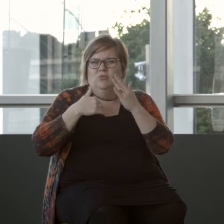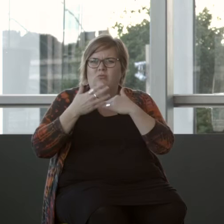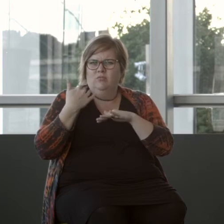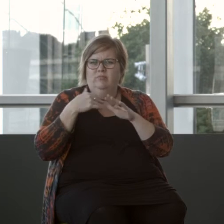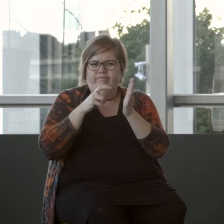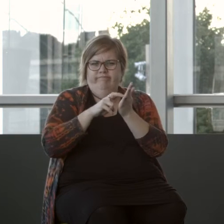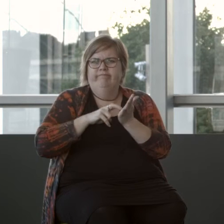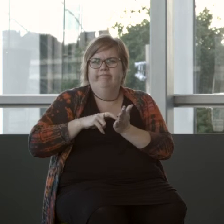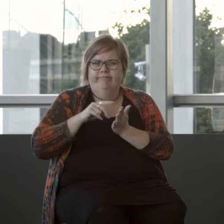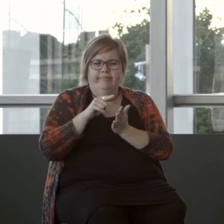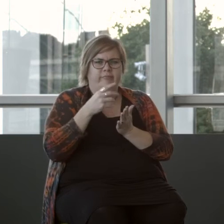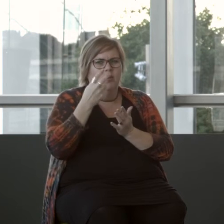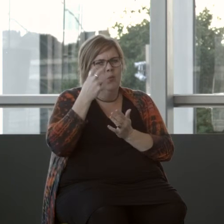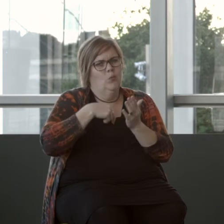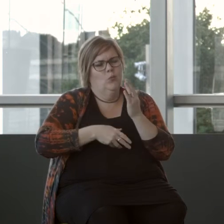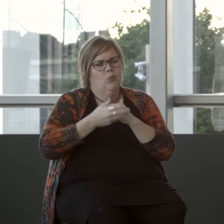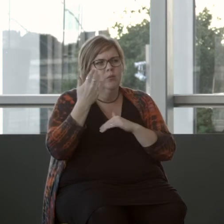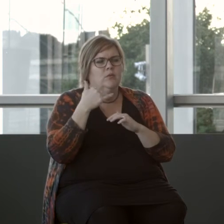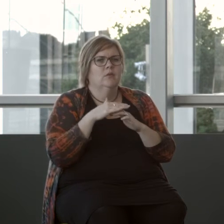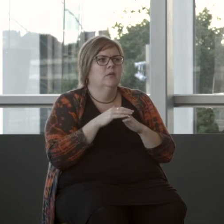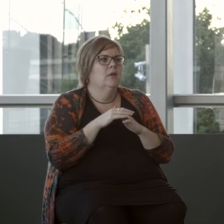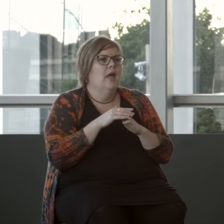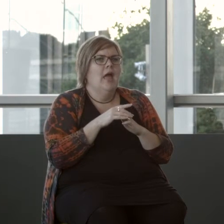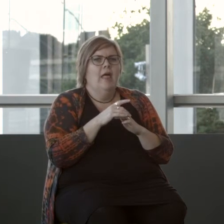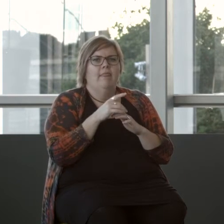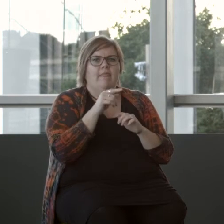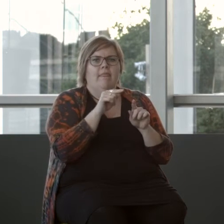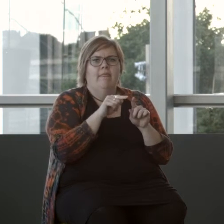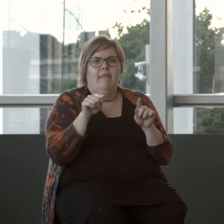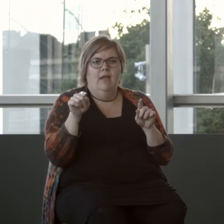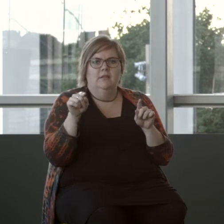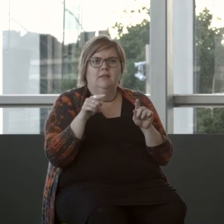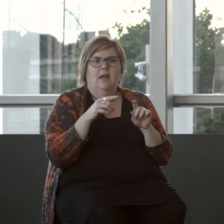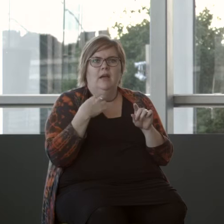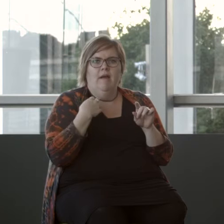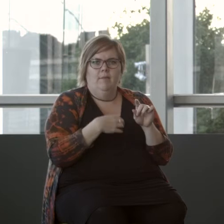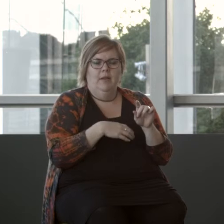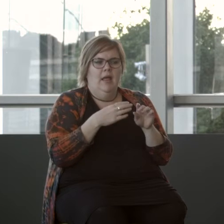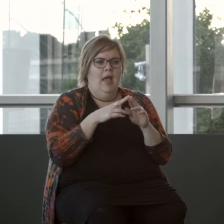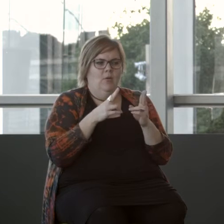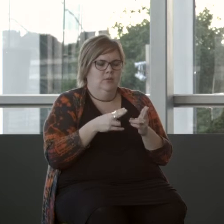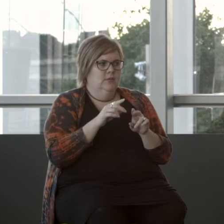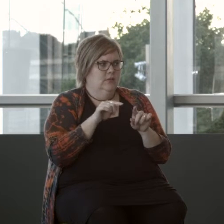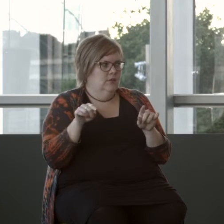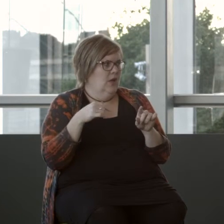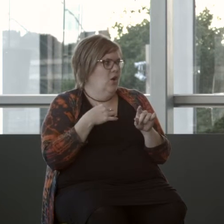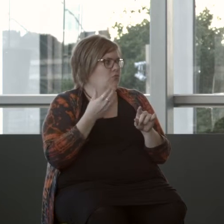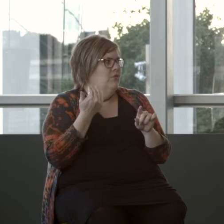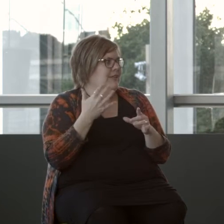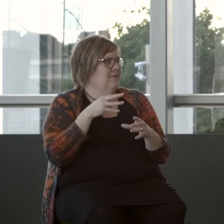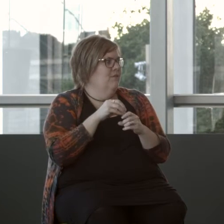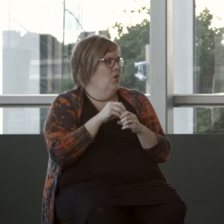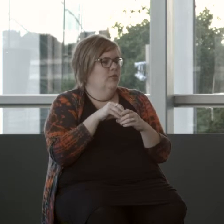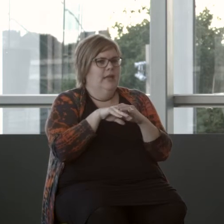Trust. And it's buddies or sister houses, an old government house, a Newstead house. I was recently involved in a project there